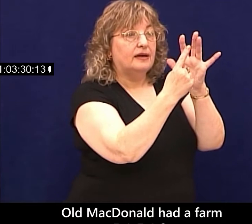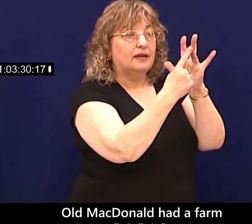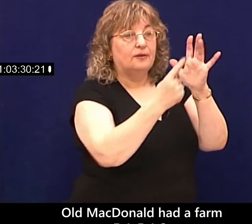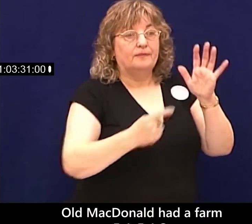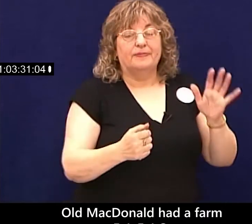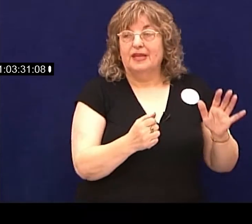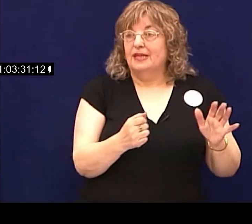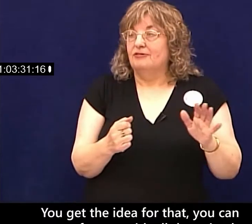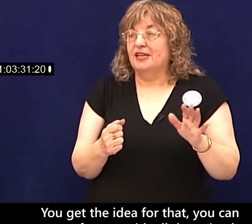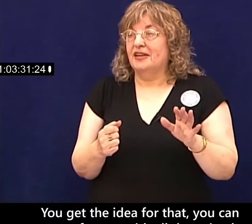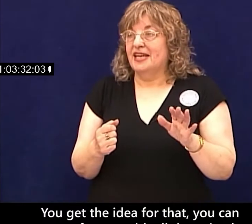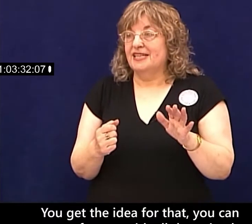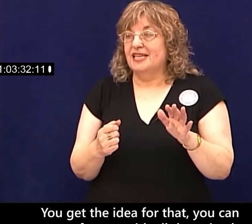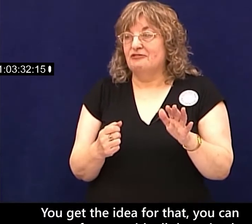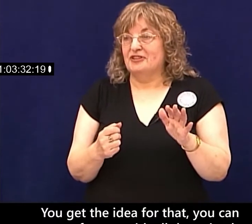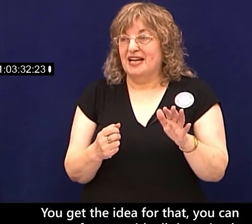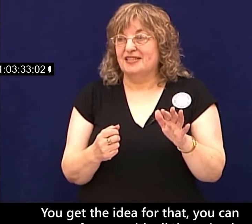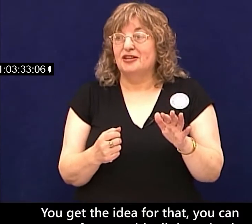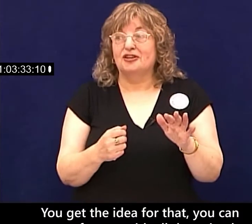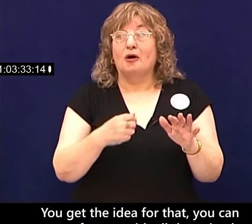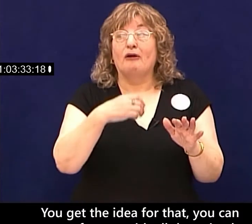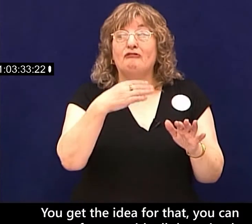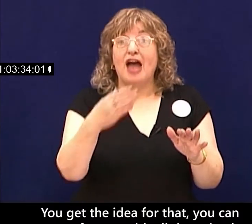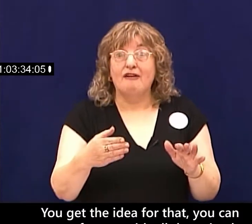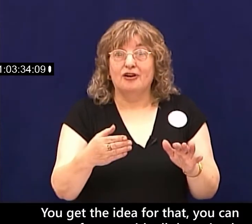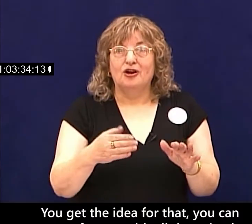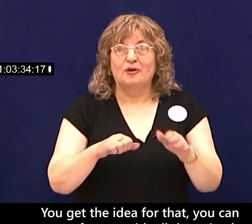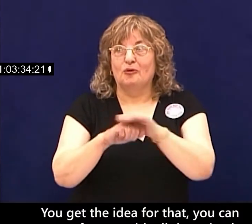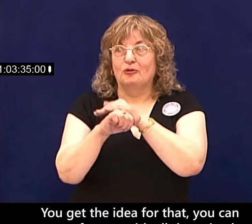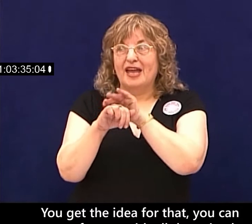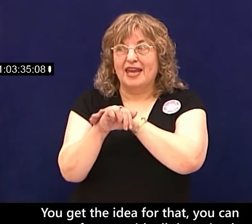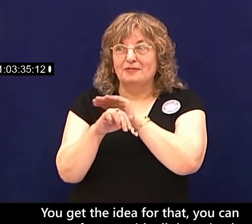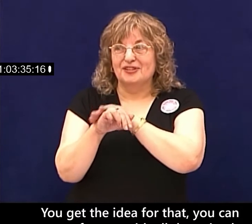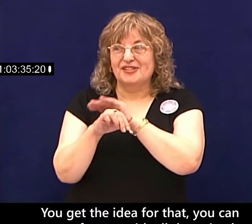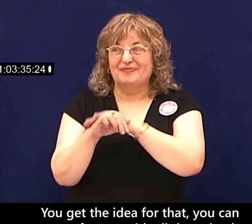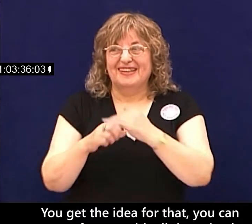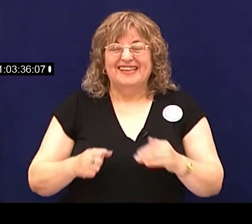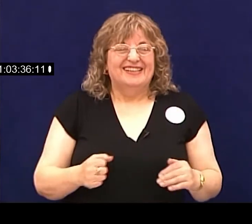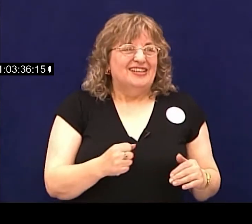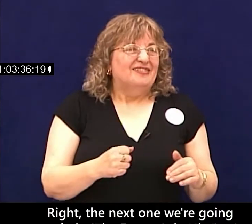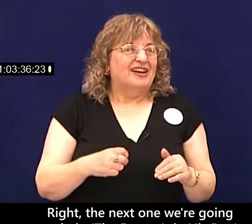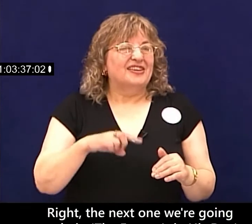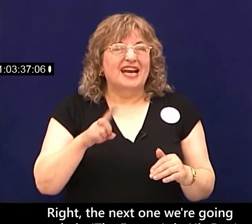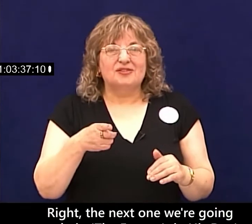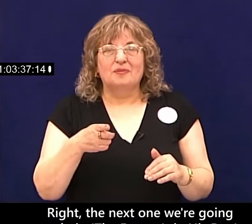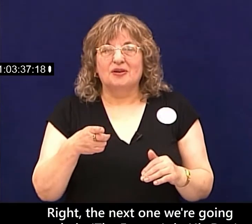E-I-E-I-O. Right, you get the idea for that. You can go on forever with all the animals. Right, the next one we're going to do